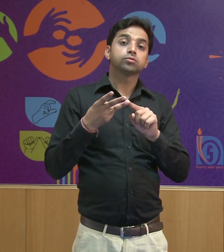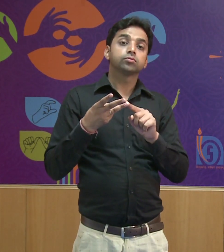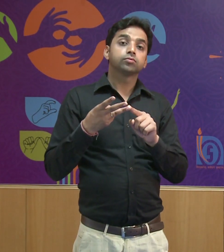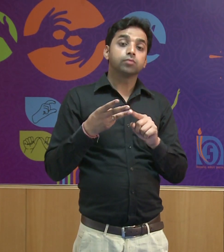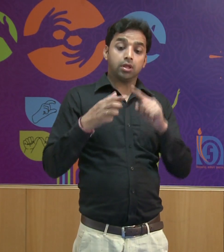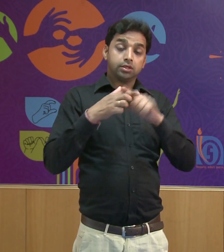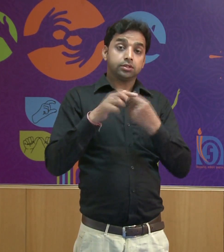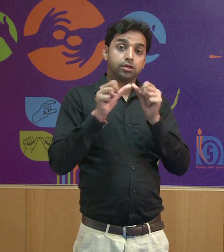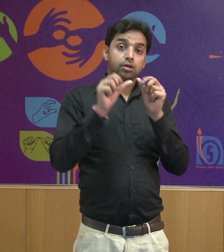Japan,